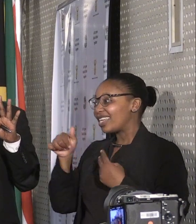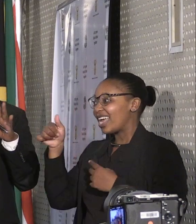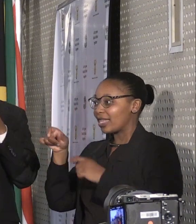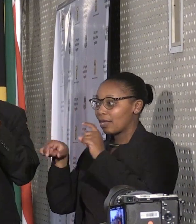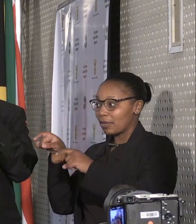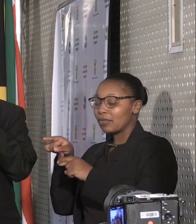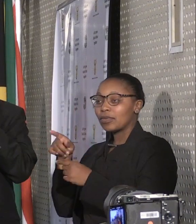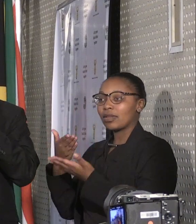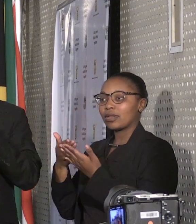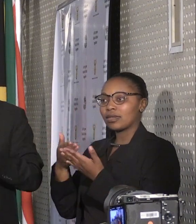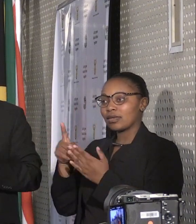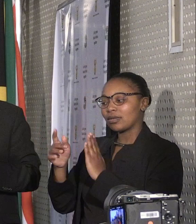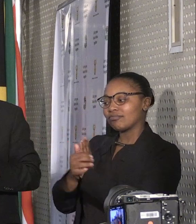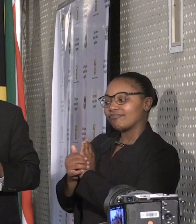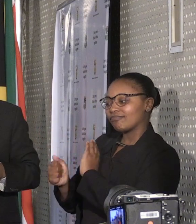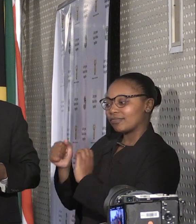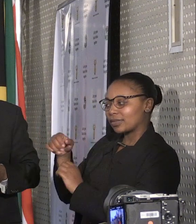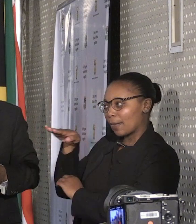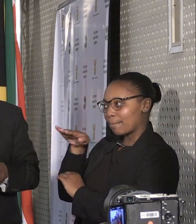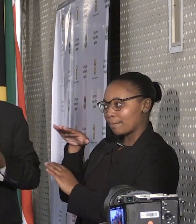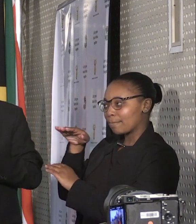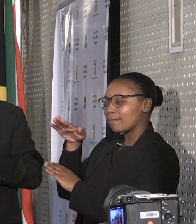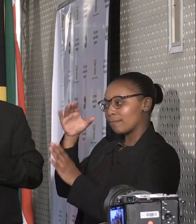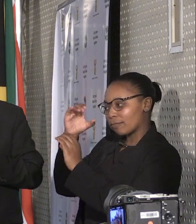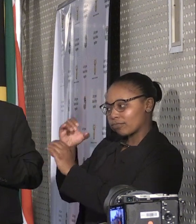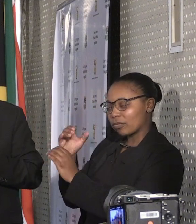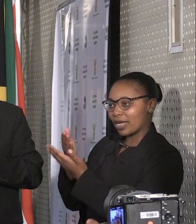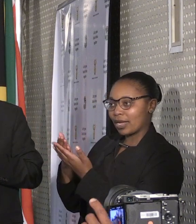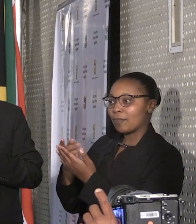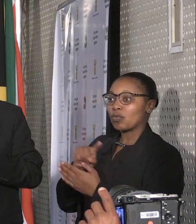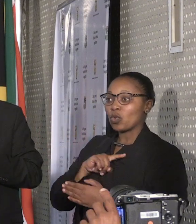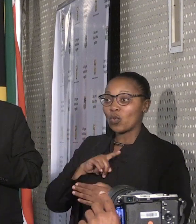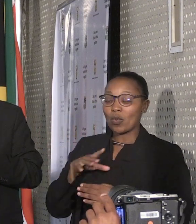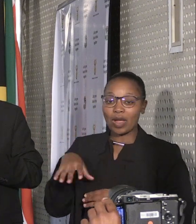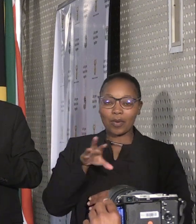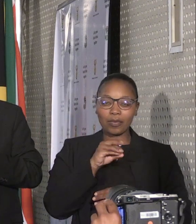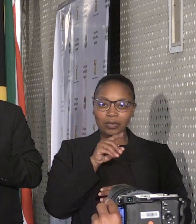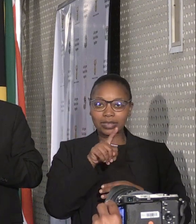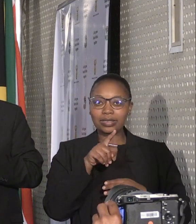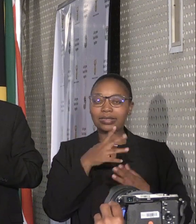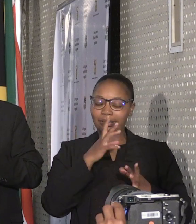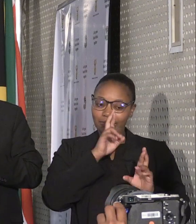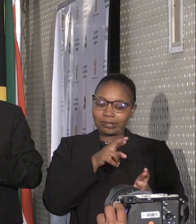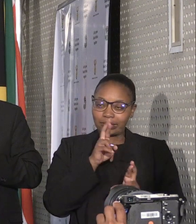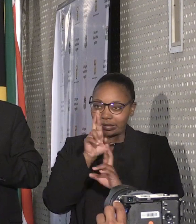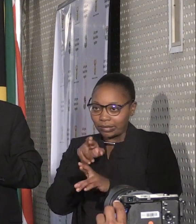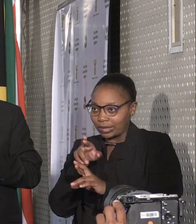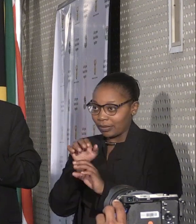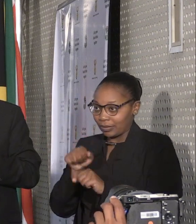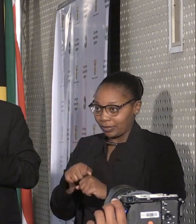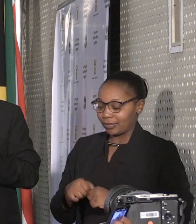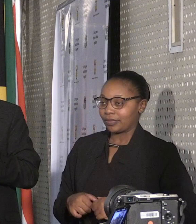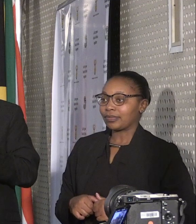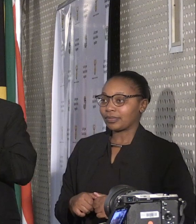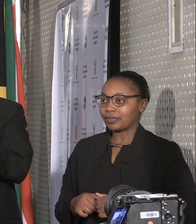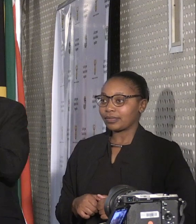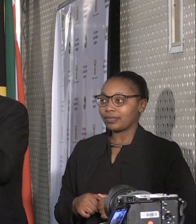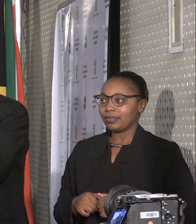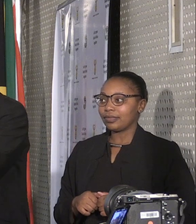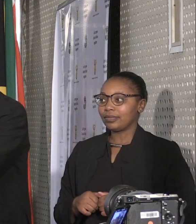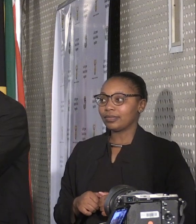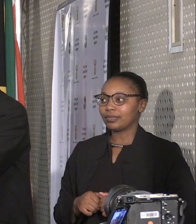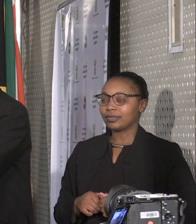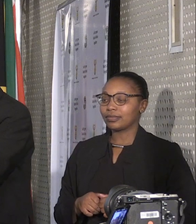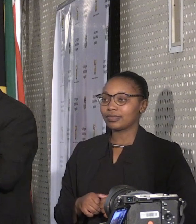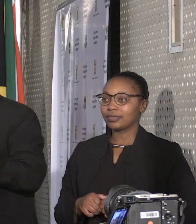and women, because some of them I really respect, if not all of them. Now, repetition, I'm